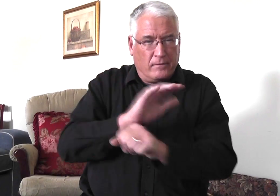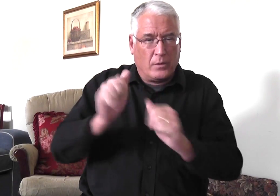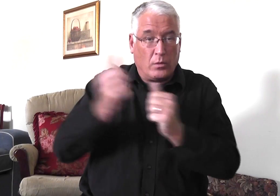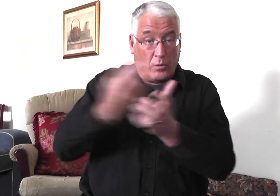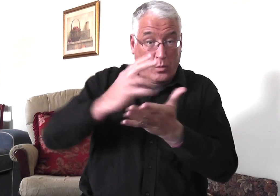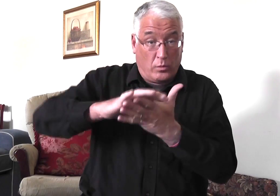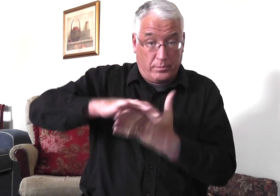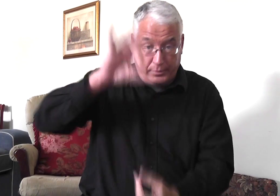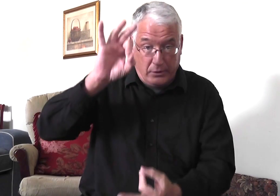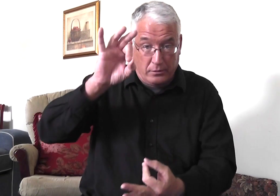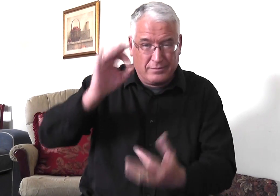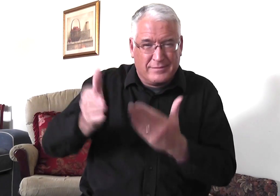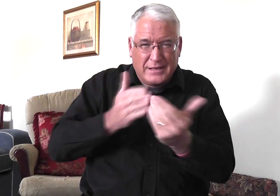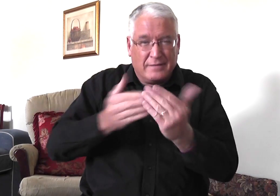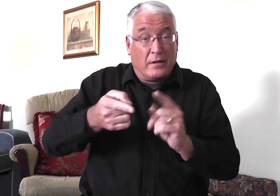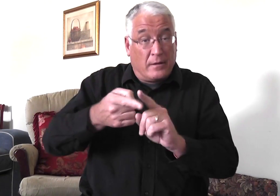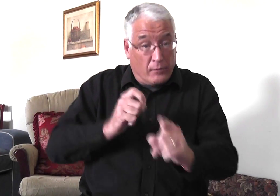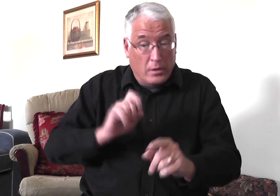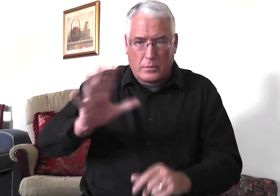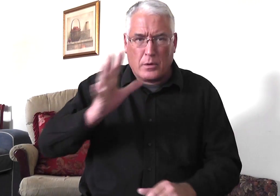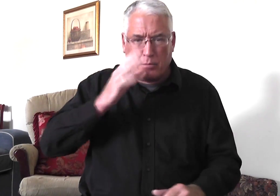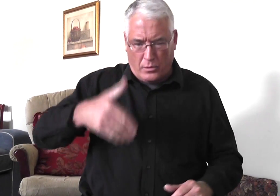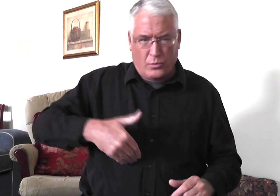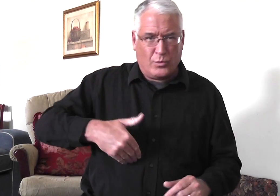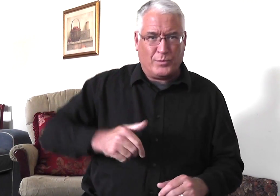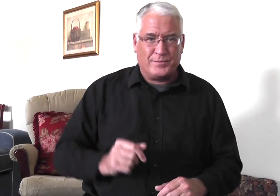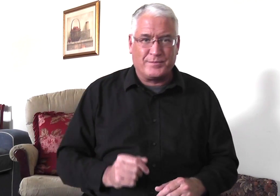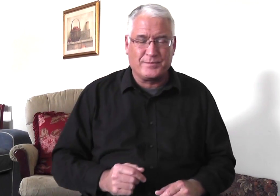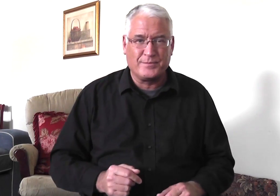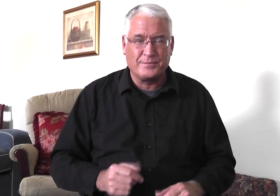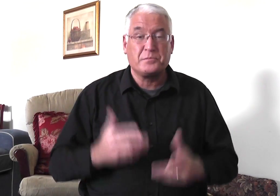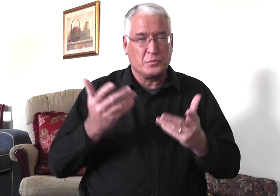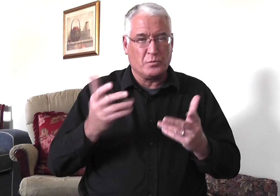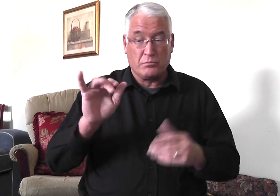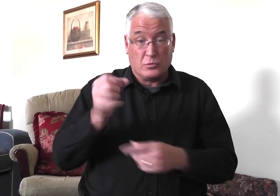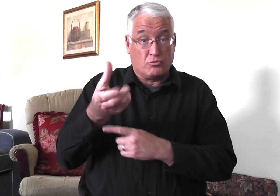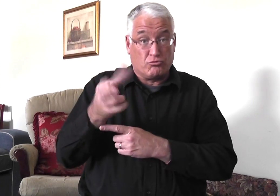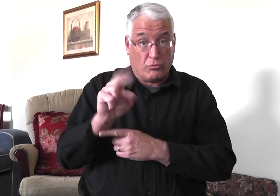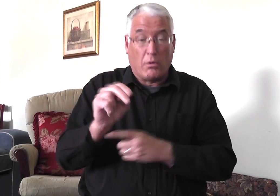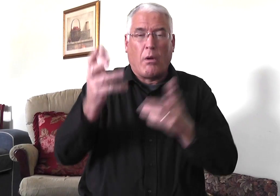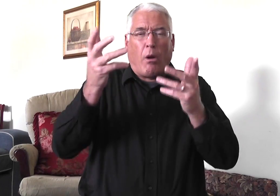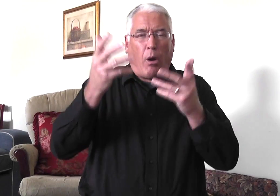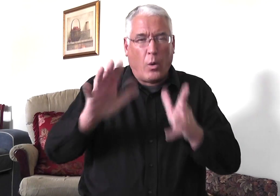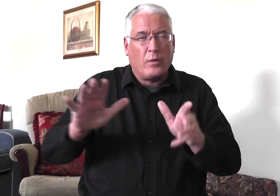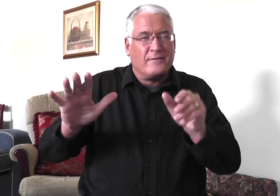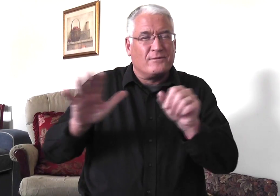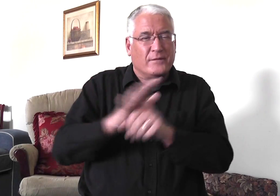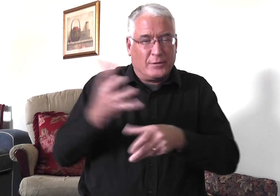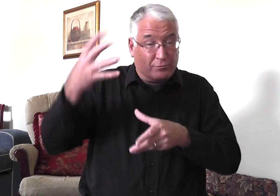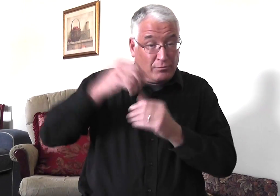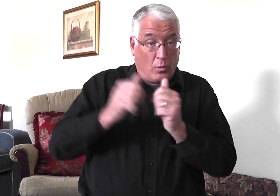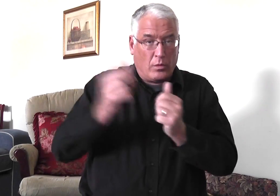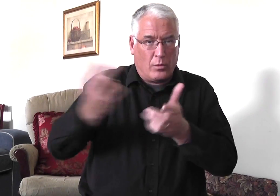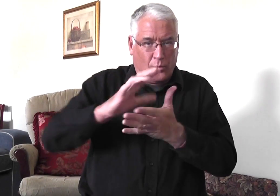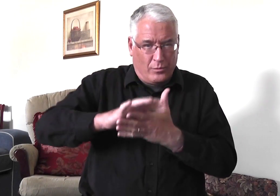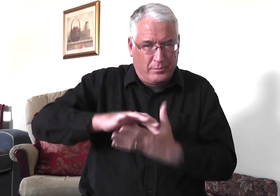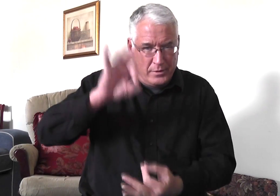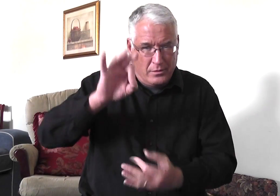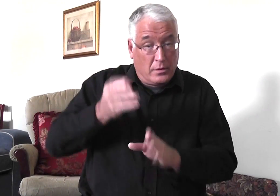that he will be filled with the Holy Spirit, even from the womb. Now, John was